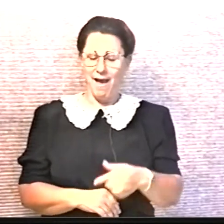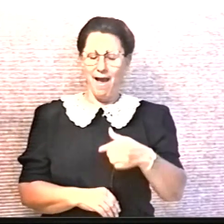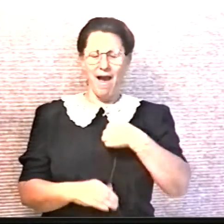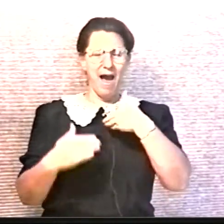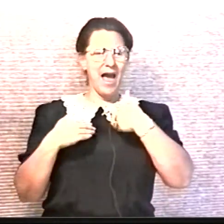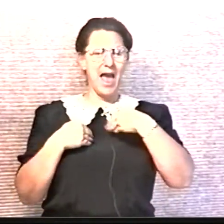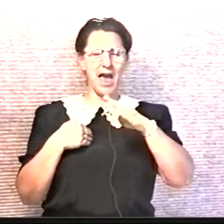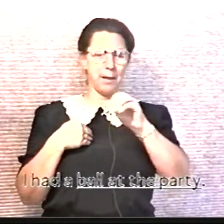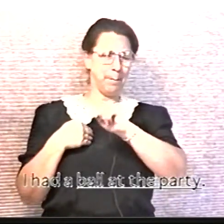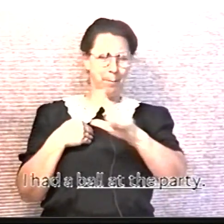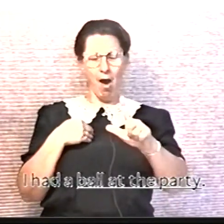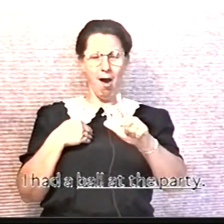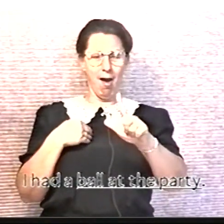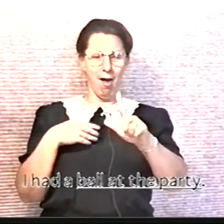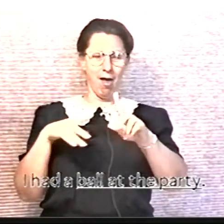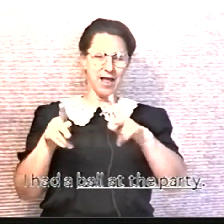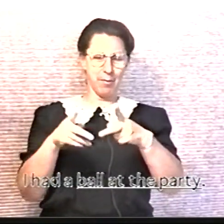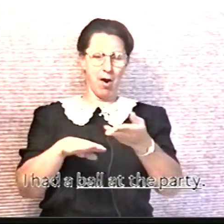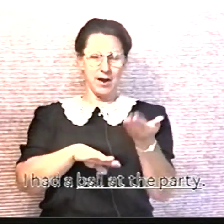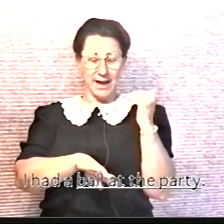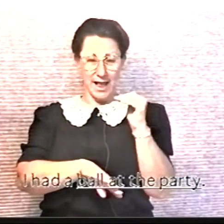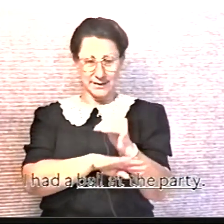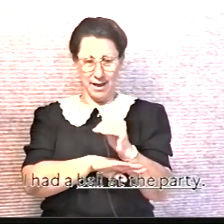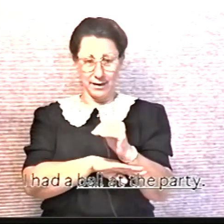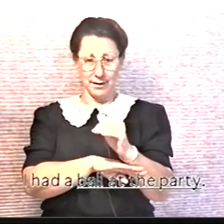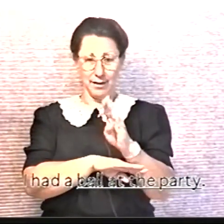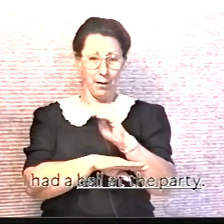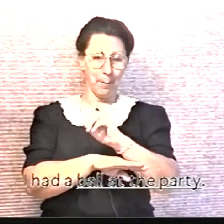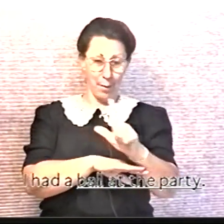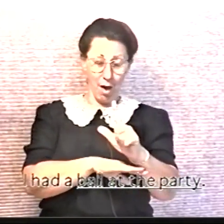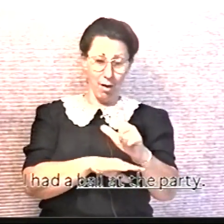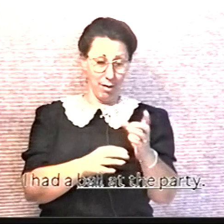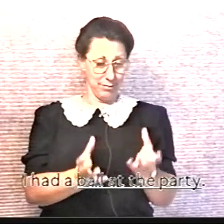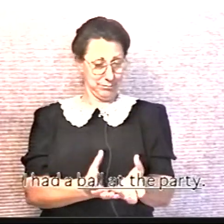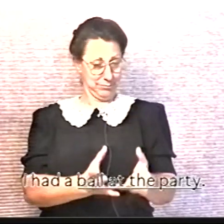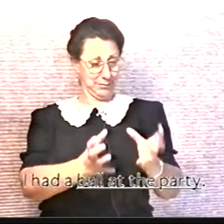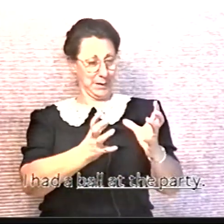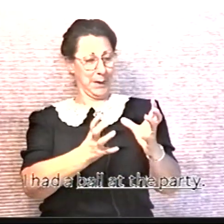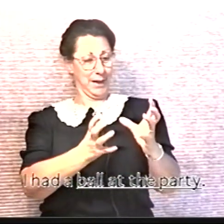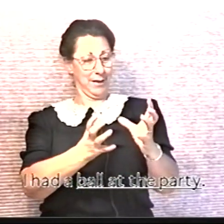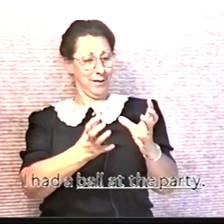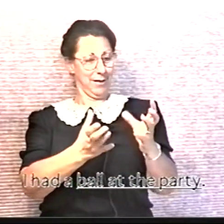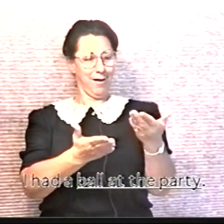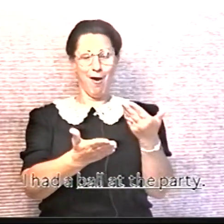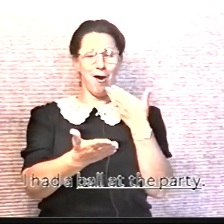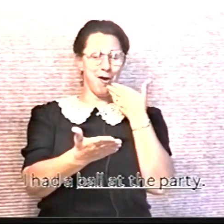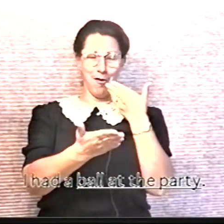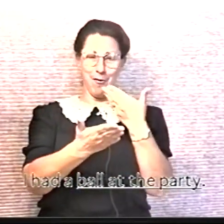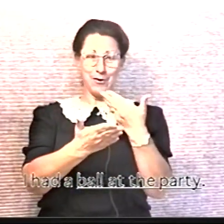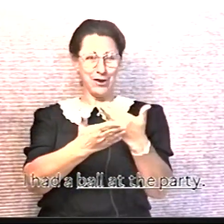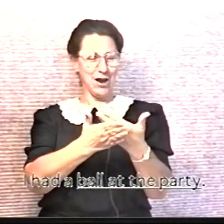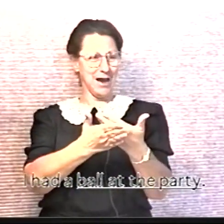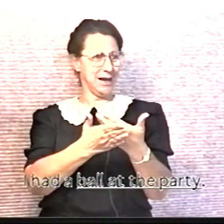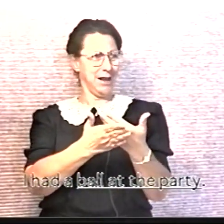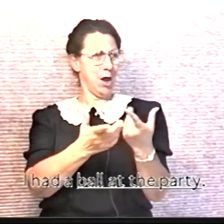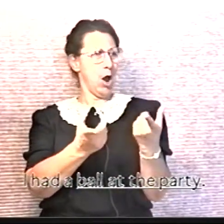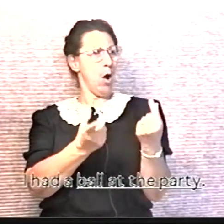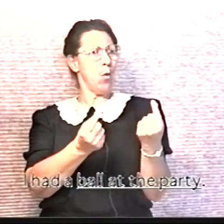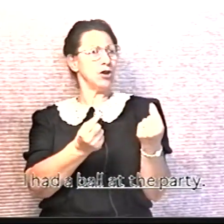I had a ball at the party last night. A ball. Oh, good. What'd you do with